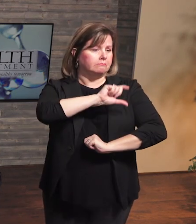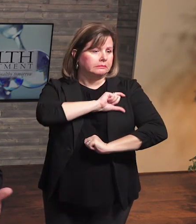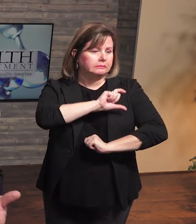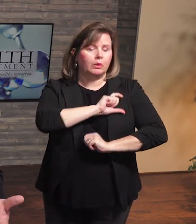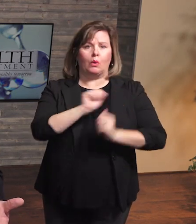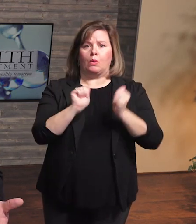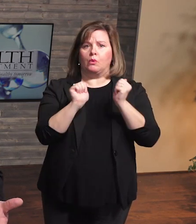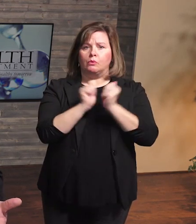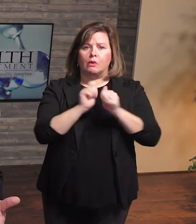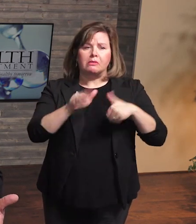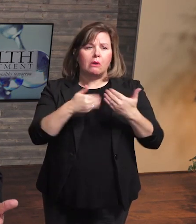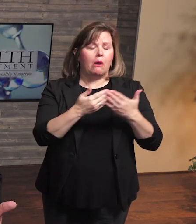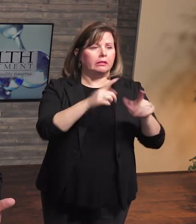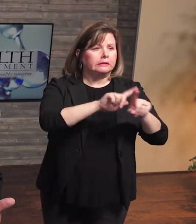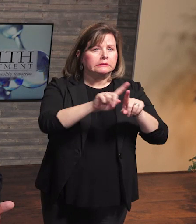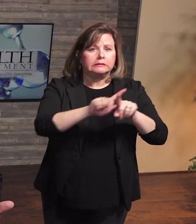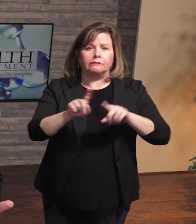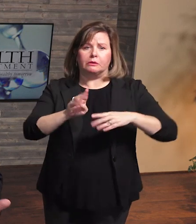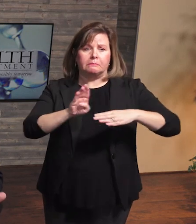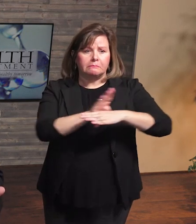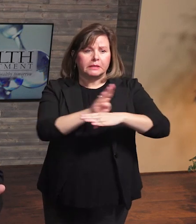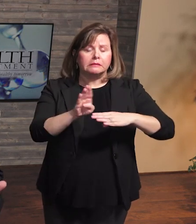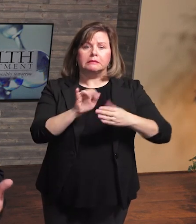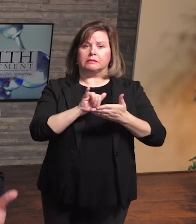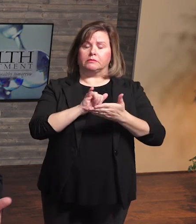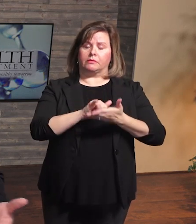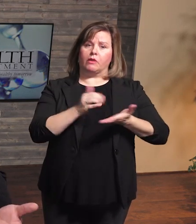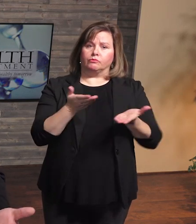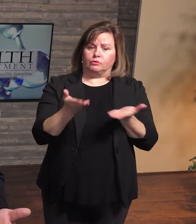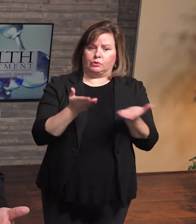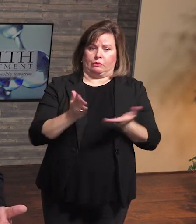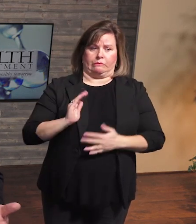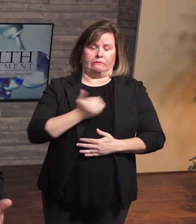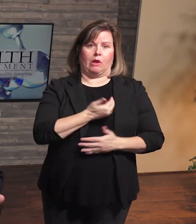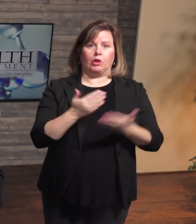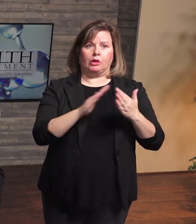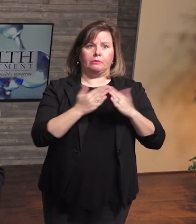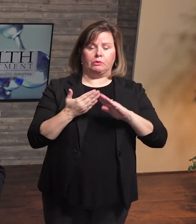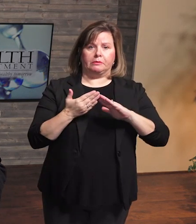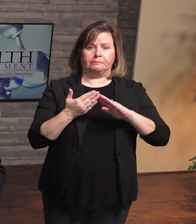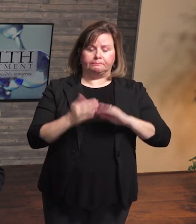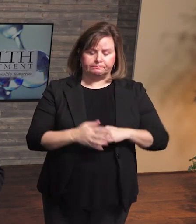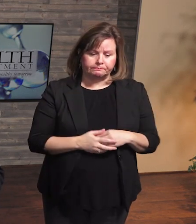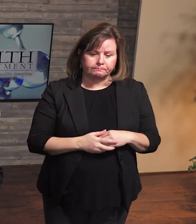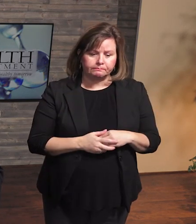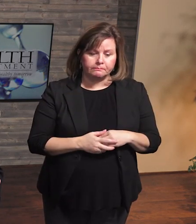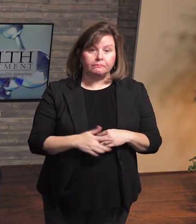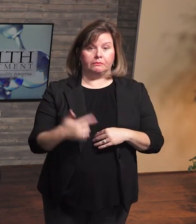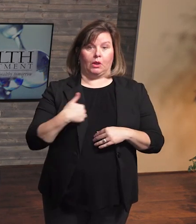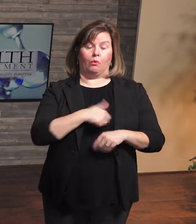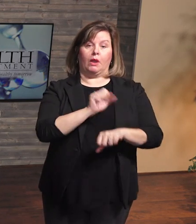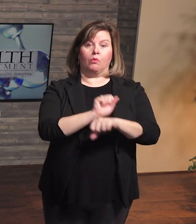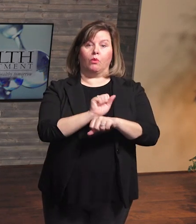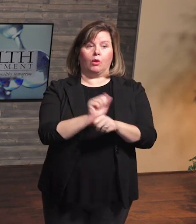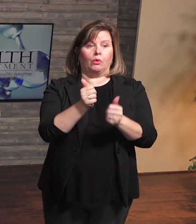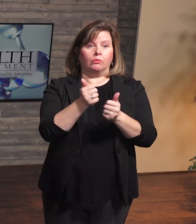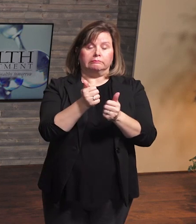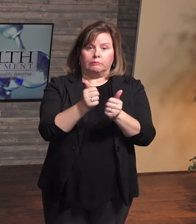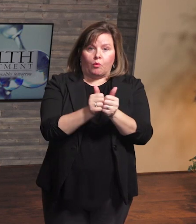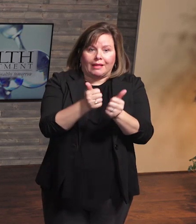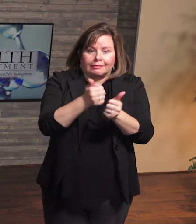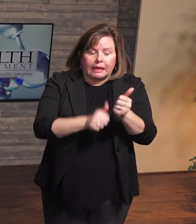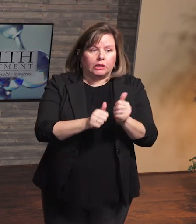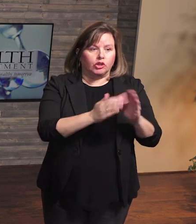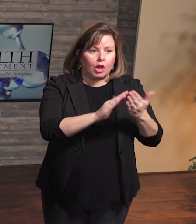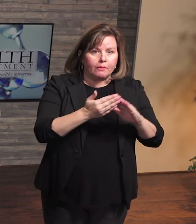and all of the many agencies that serve the community, large and small. We're working with them to make sure that people are